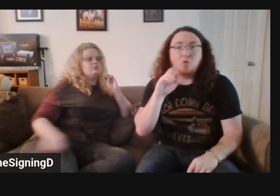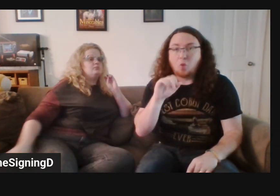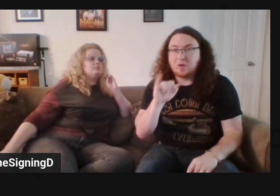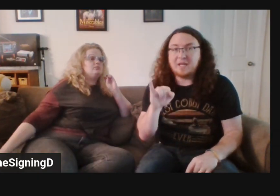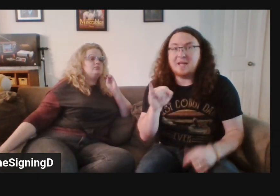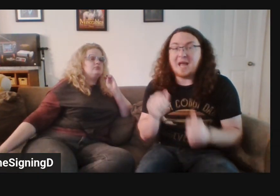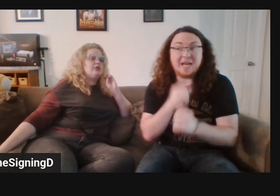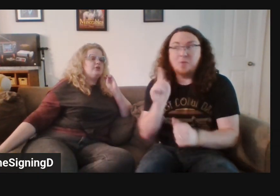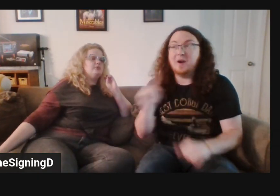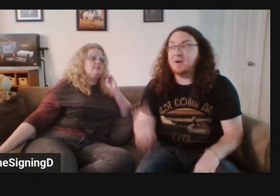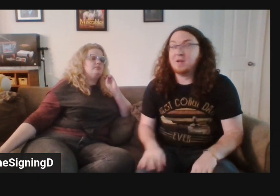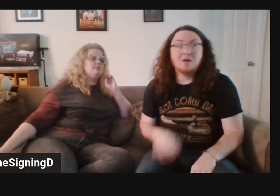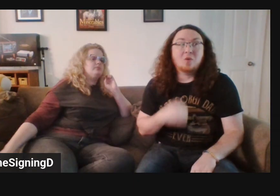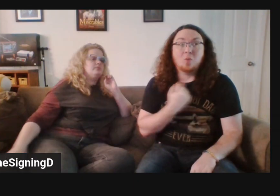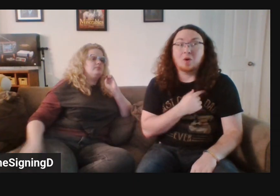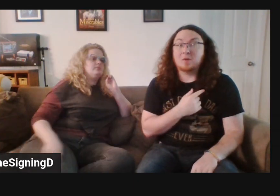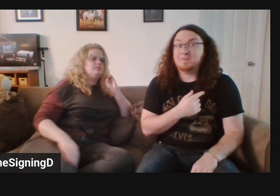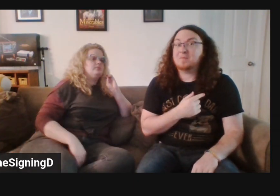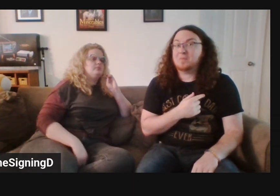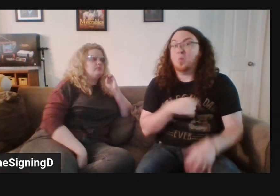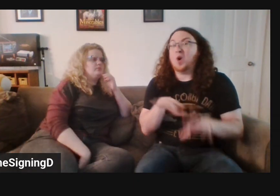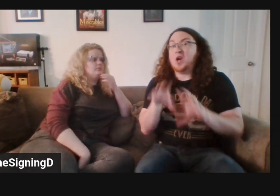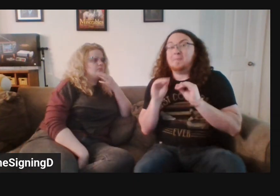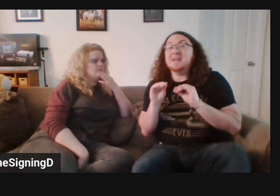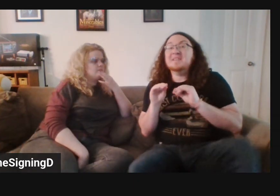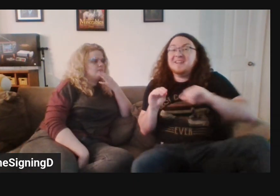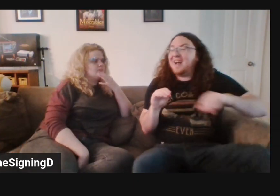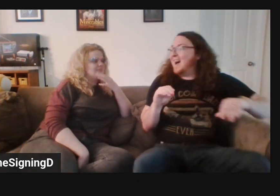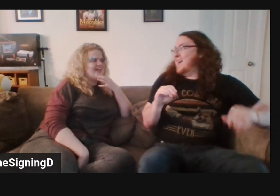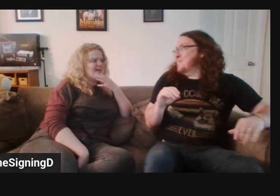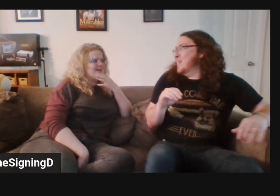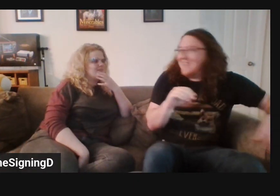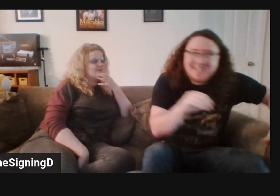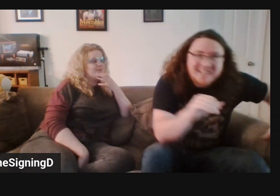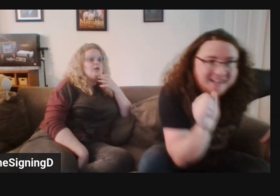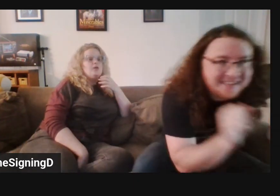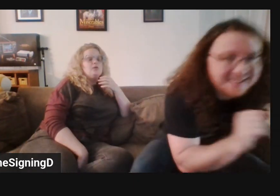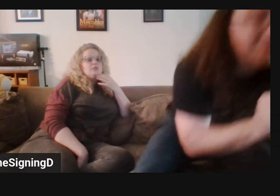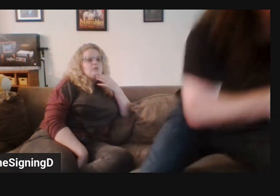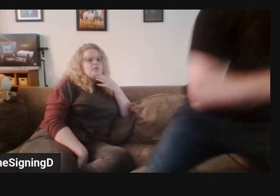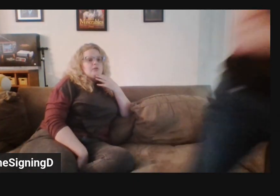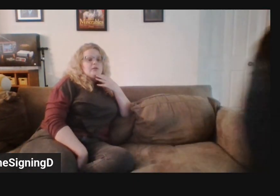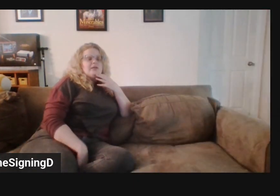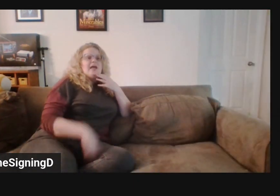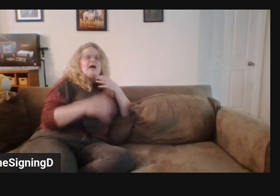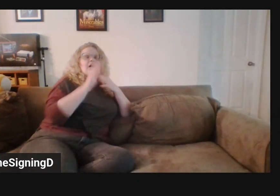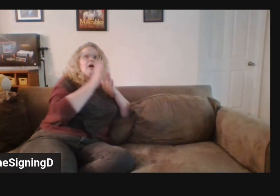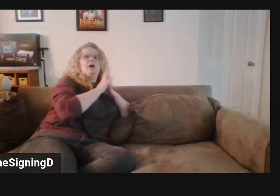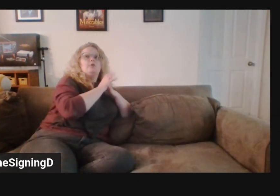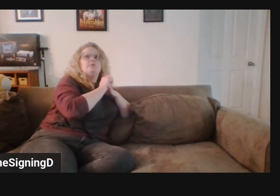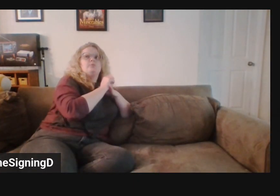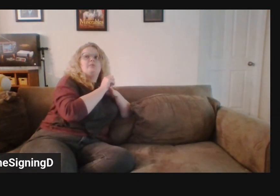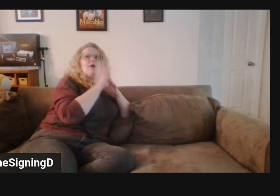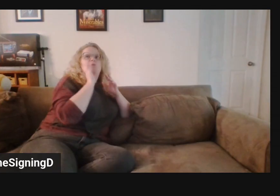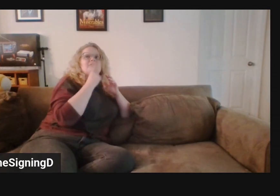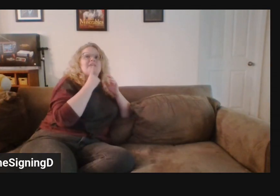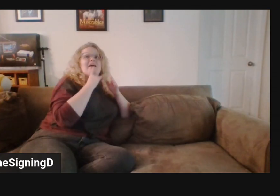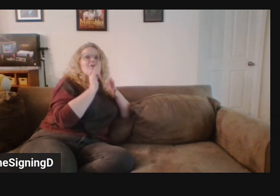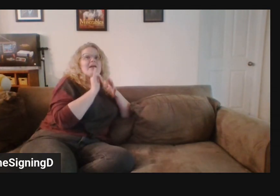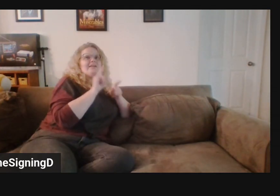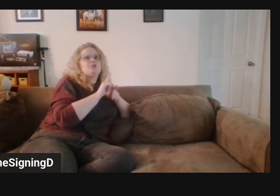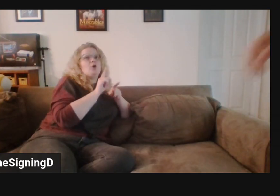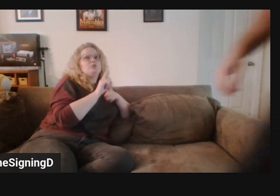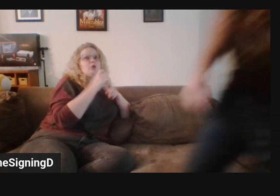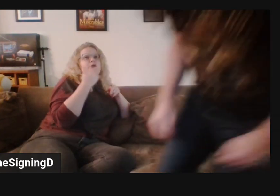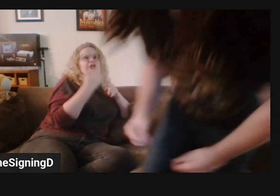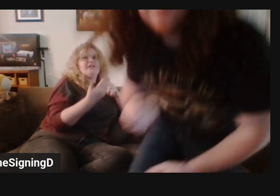deaf Corgi anywhere, we're adopting. Yeah. Oops, sorry. Yeah. Good to know. I have a